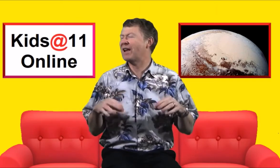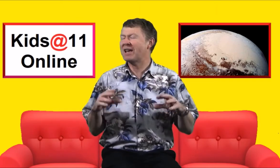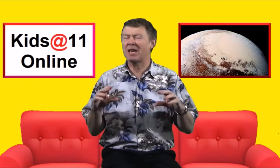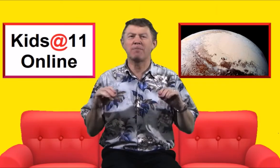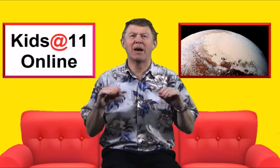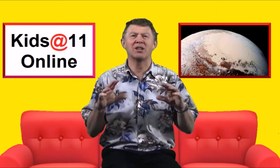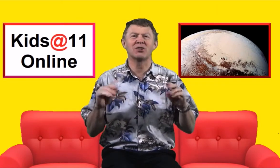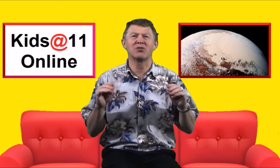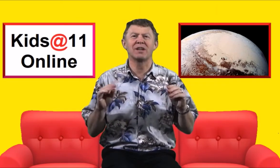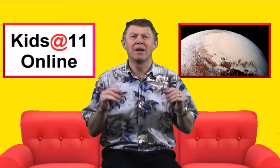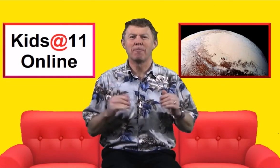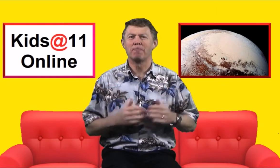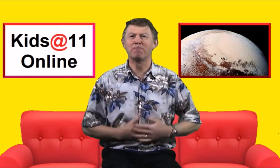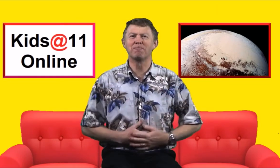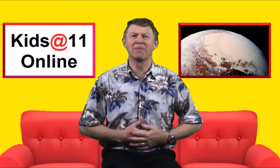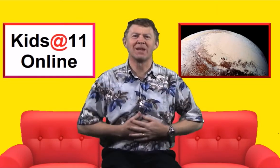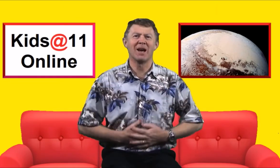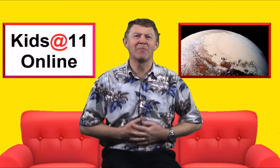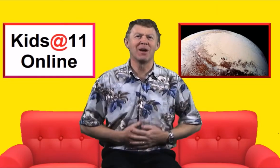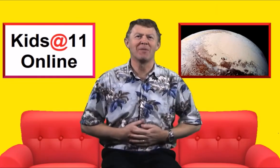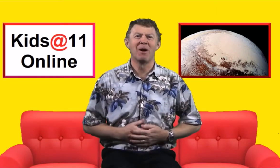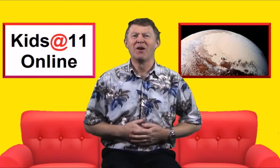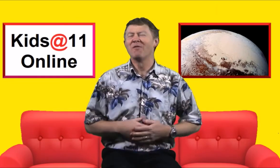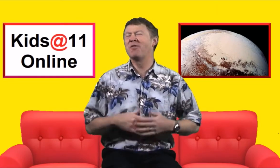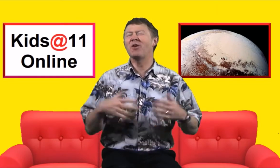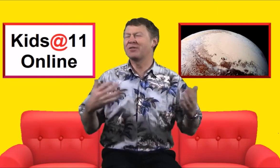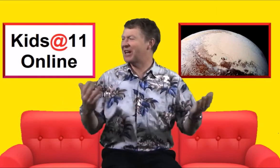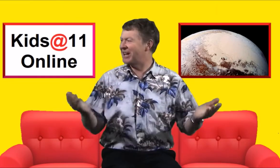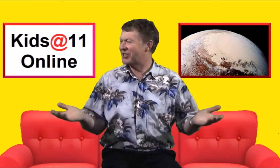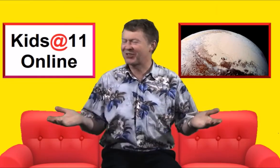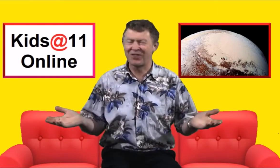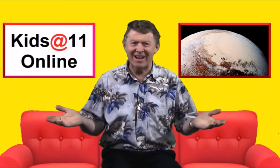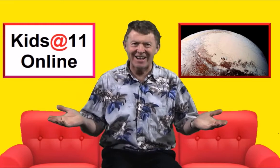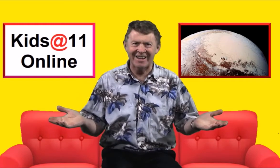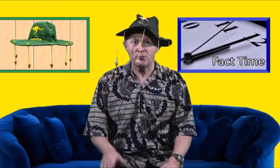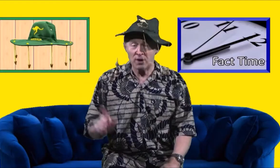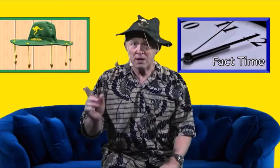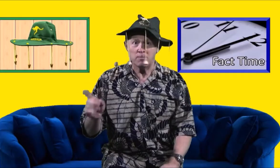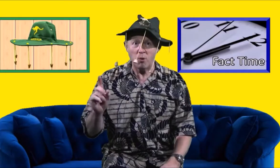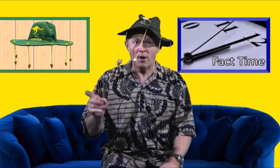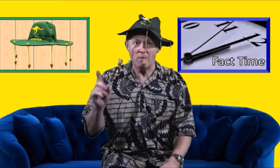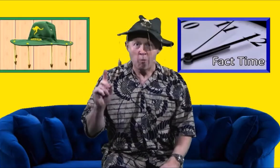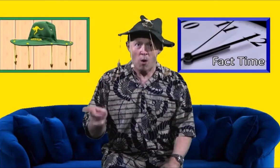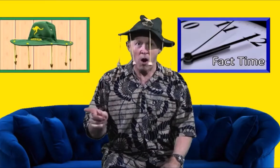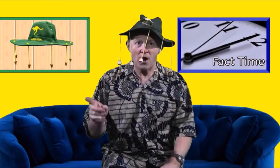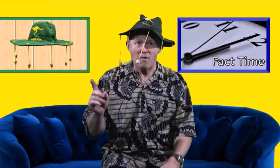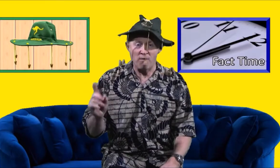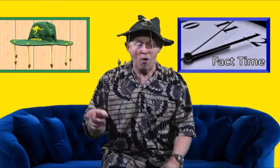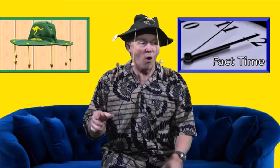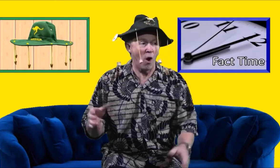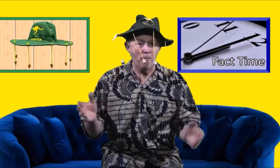flaky pastry. Mmm, yum yum. Full of delicious filling. 8.14